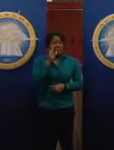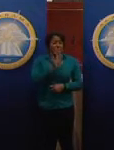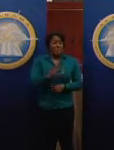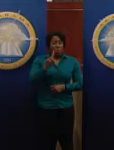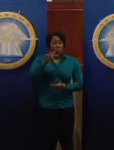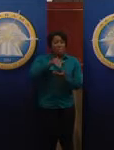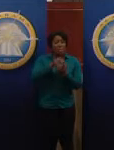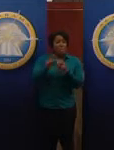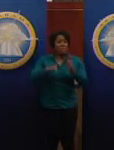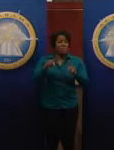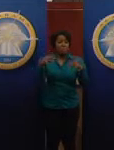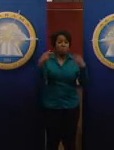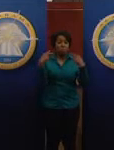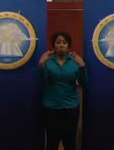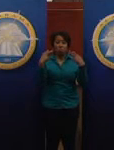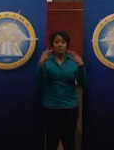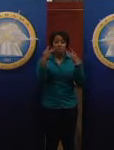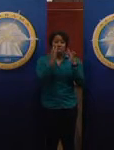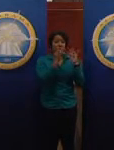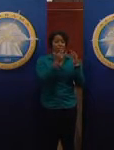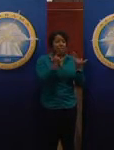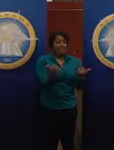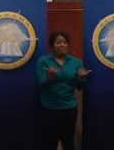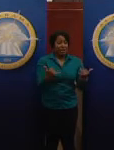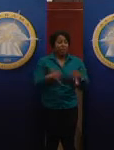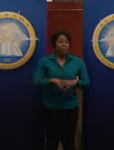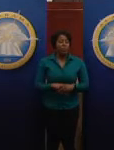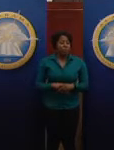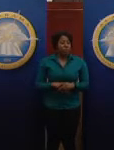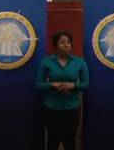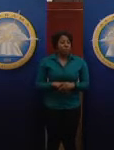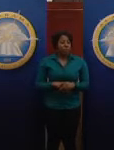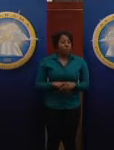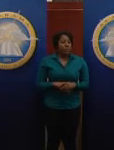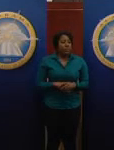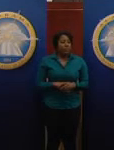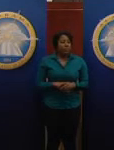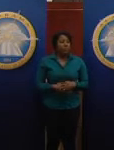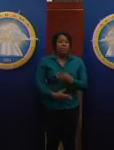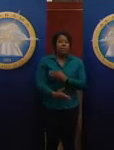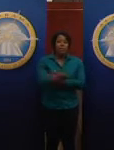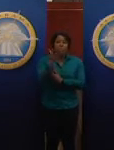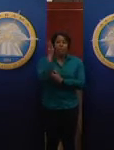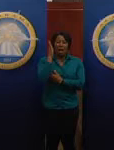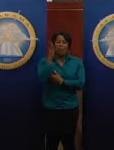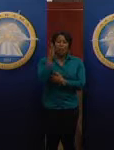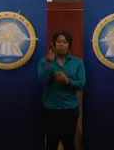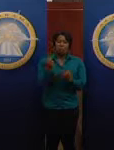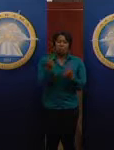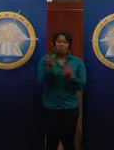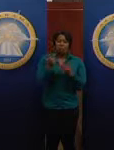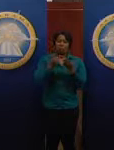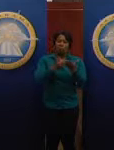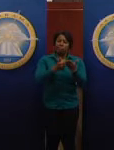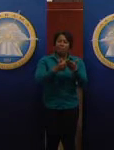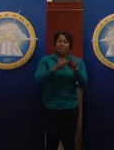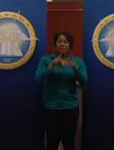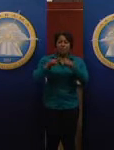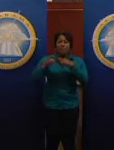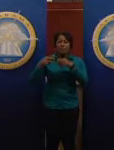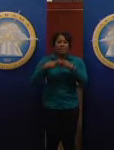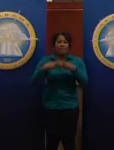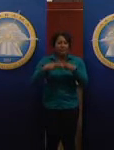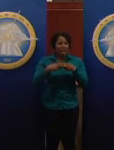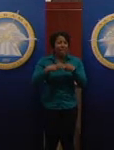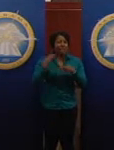watching on live stream. What I'm going to do this morning is go through pretty quickly some slides that